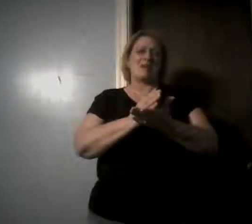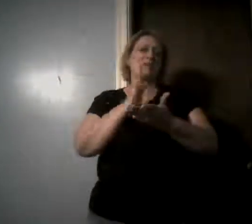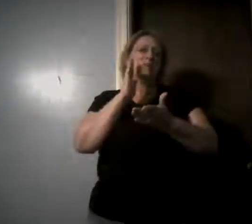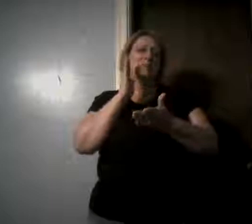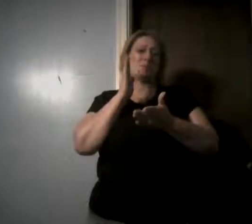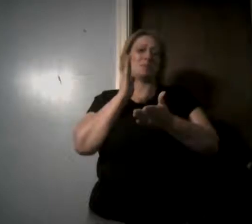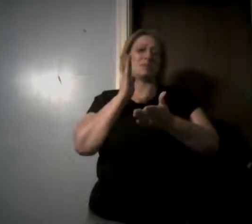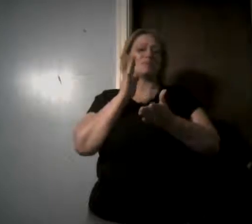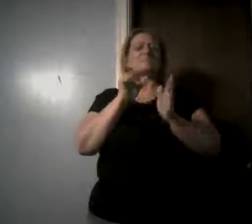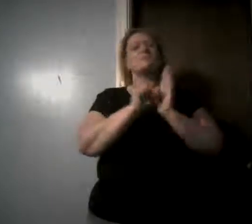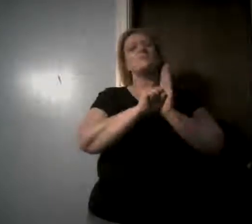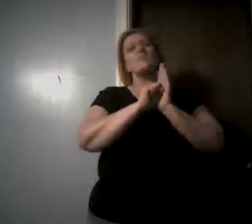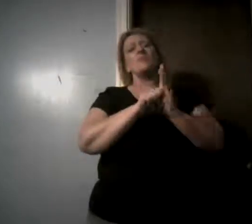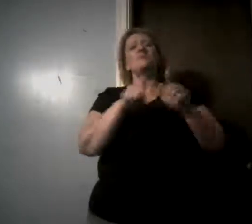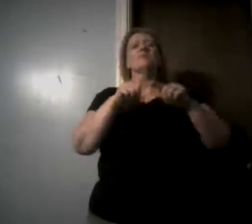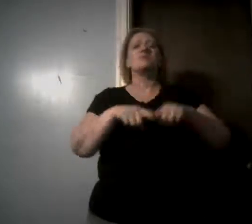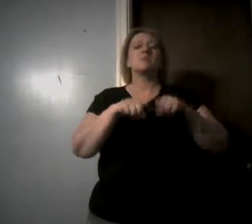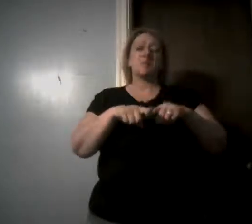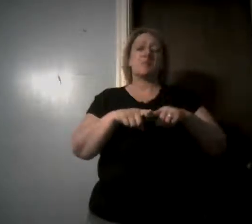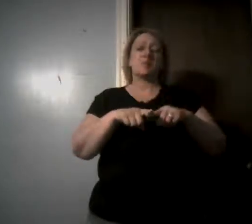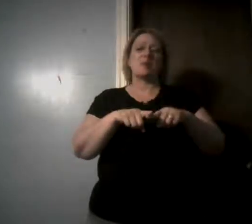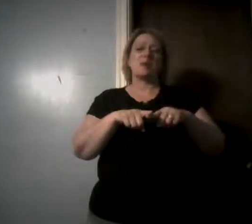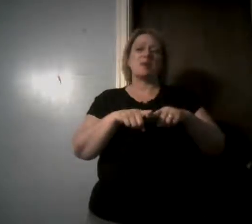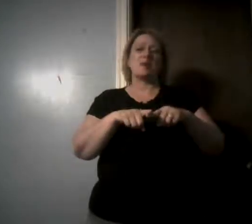Symptoms depend on what nerve is damaged.